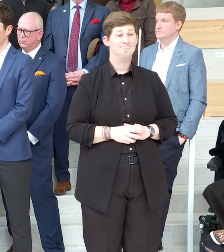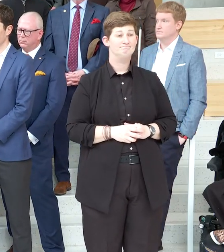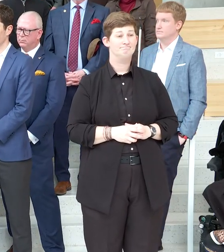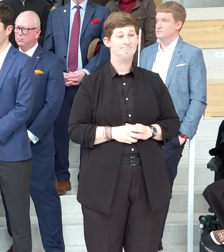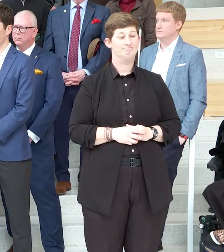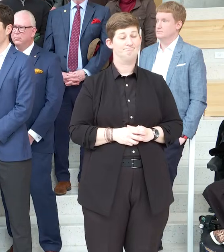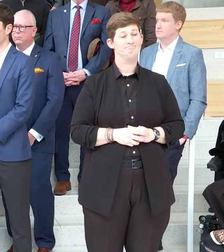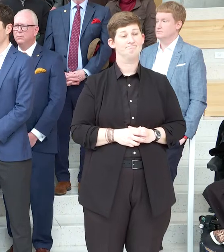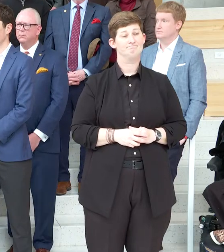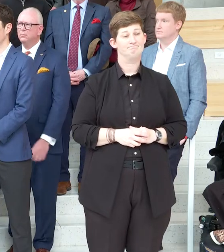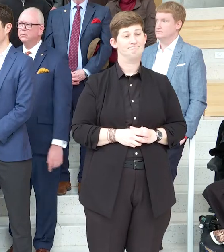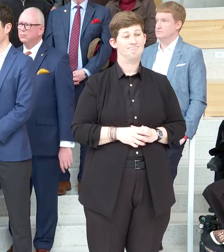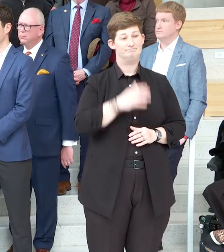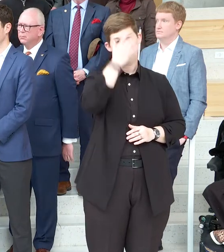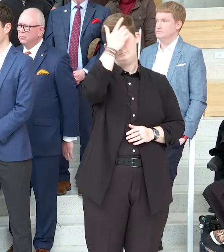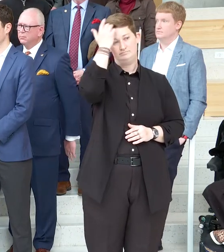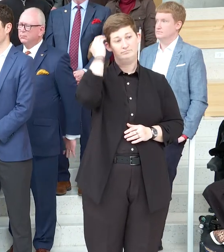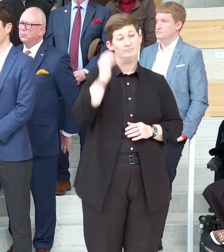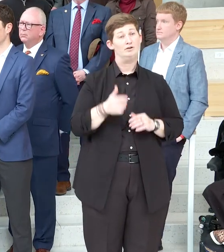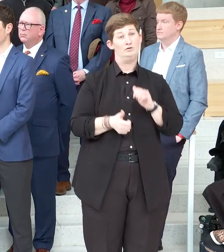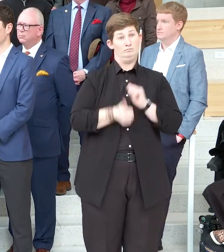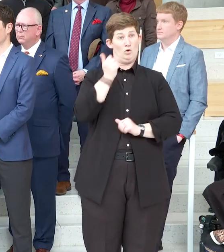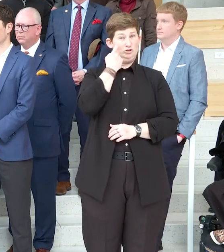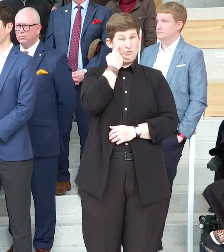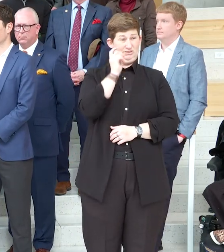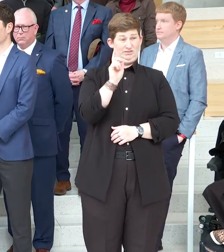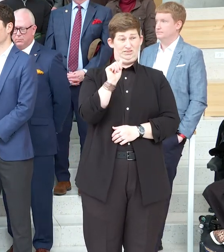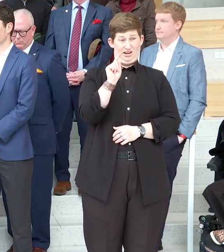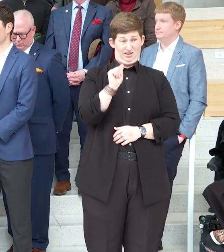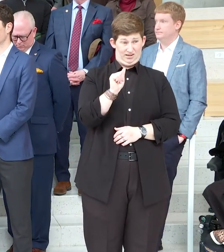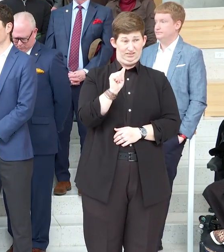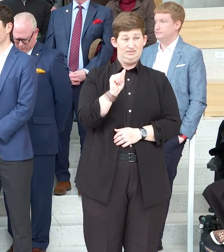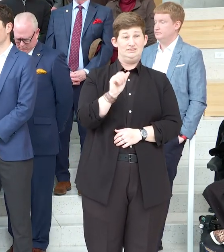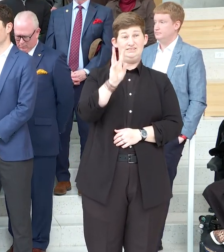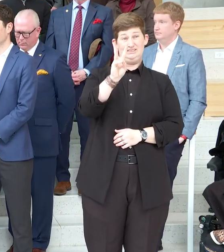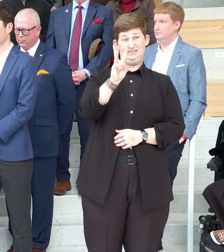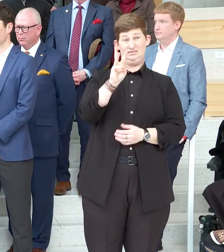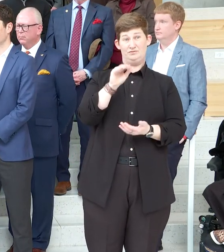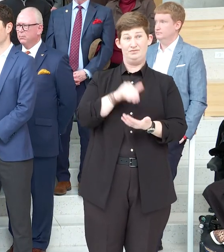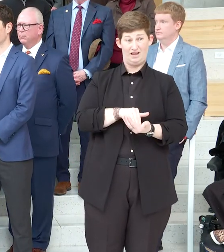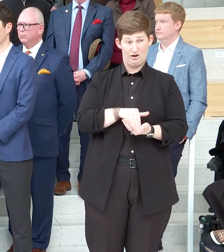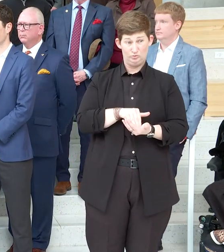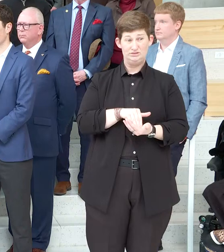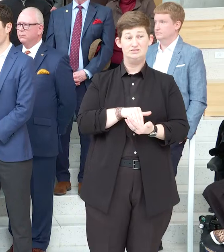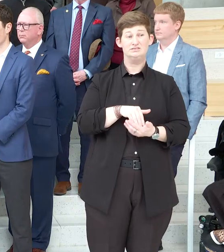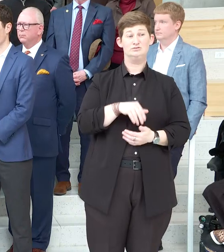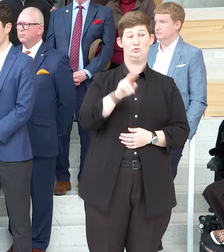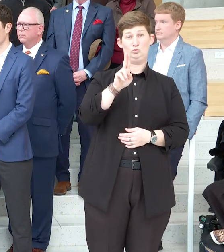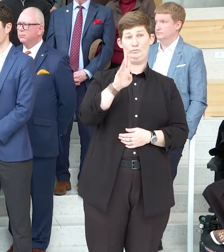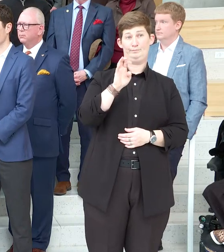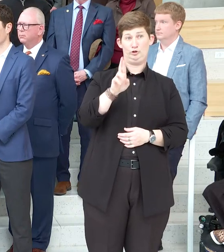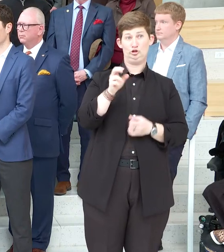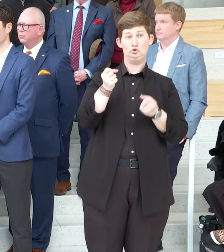Our most recent data shows that 6,950 permitted Uber drivers and